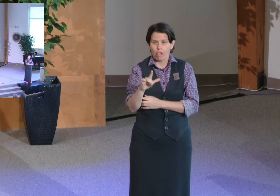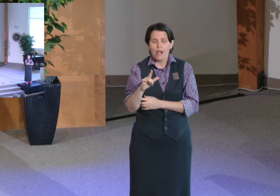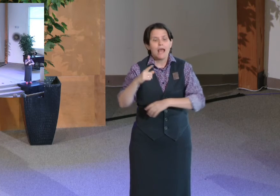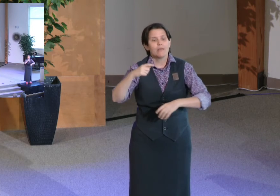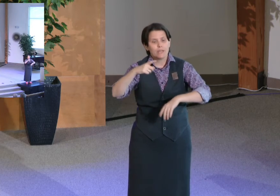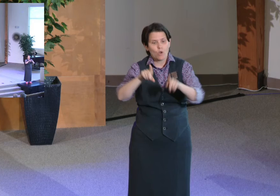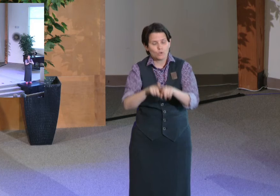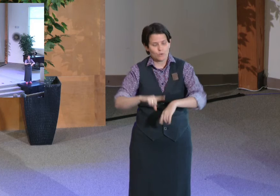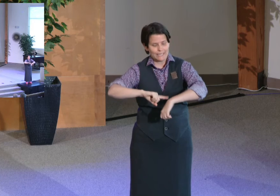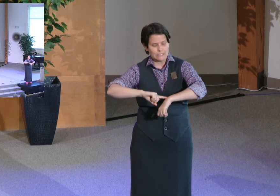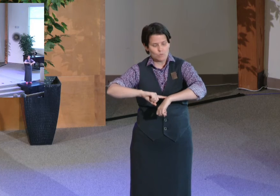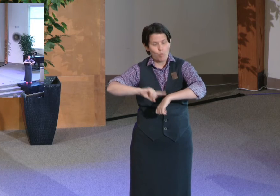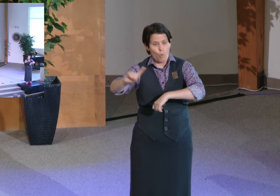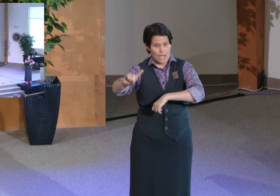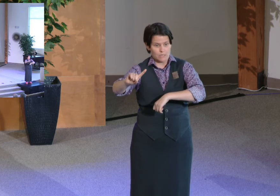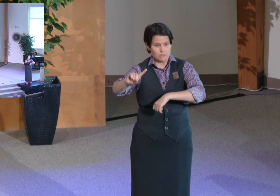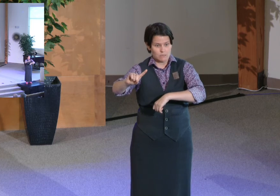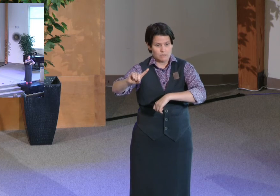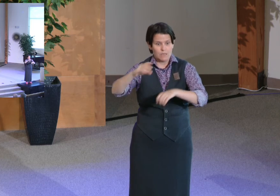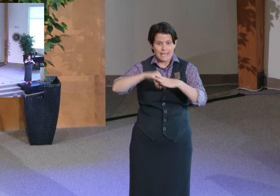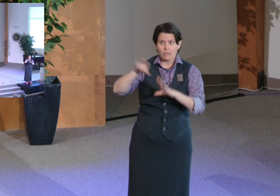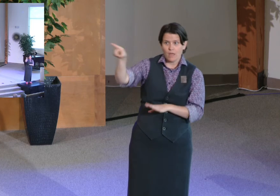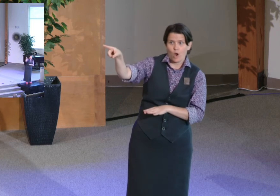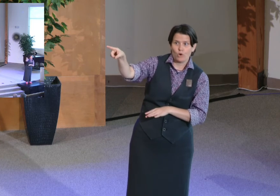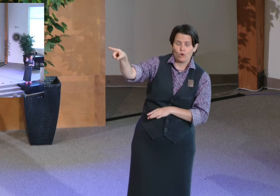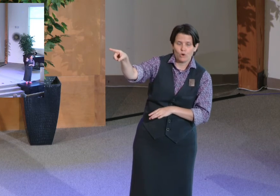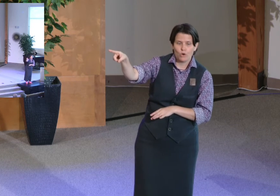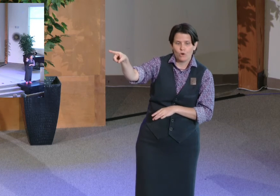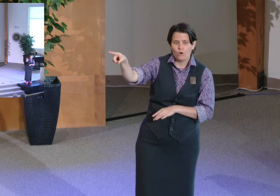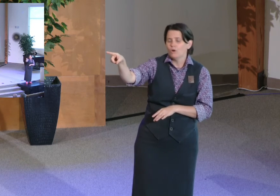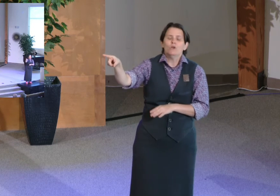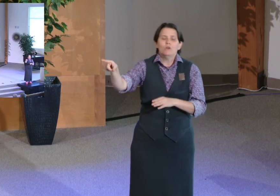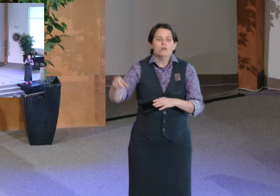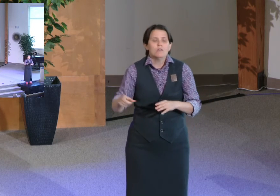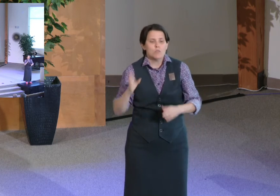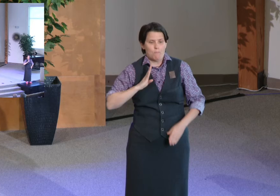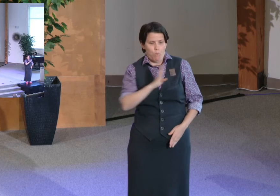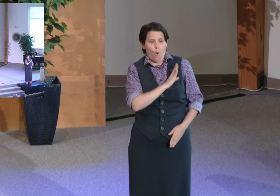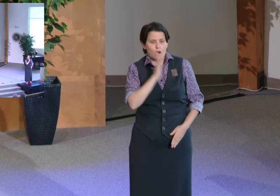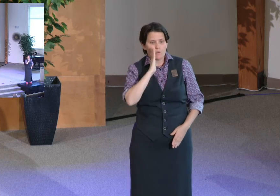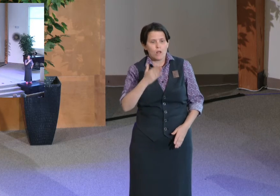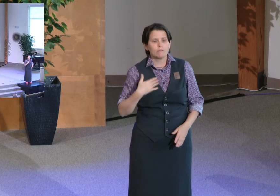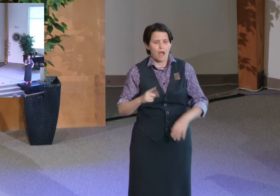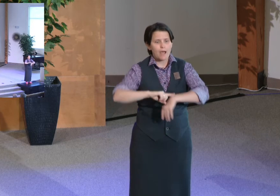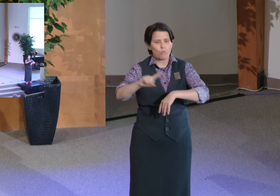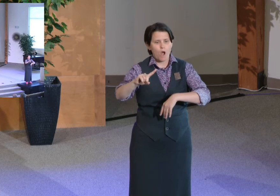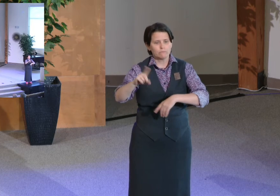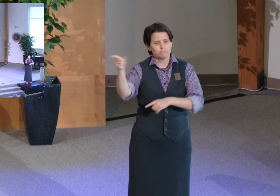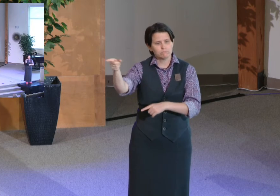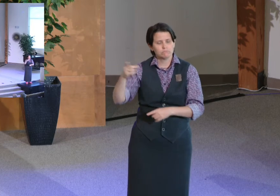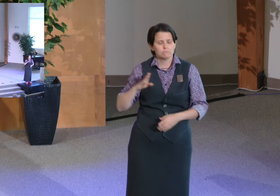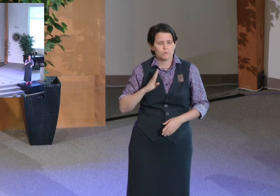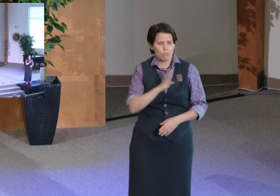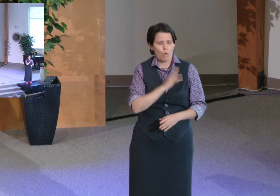in there giving just an update of what's going on. If you're new to the community, we really encourage you to come and meet them. Even if you